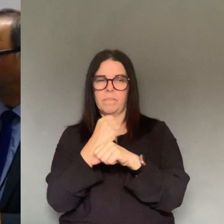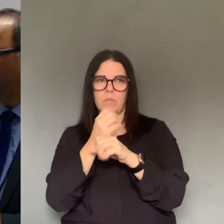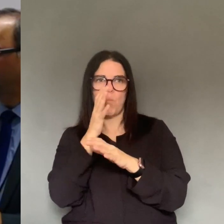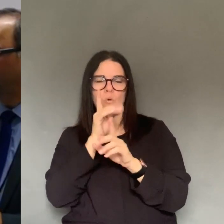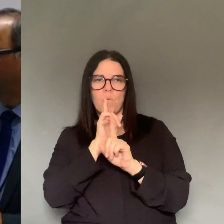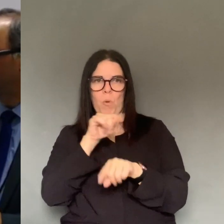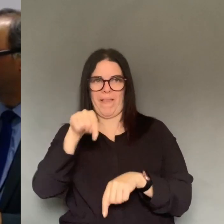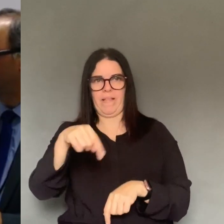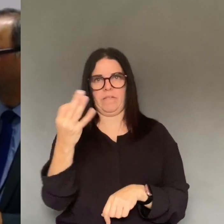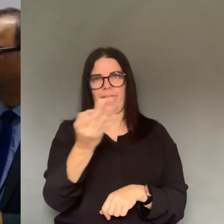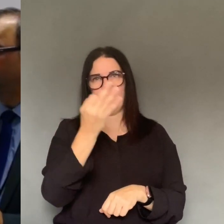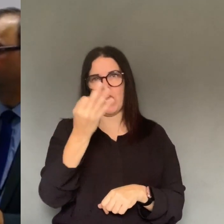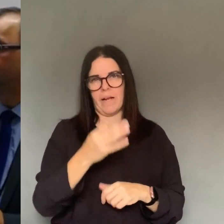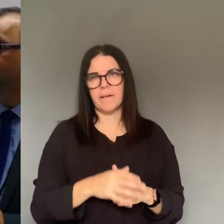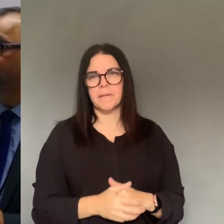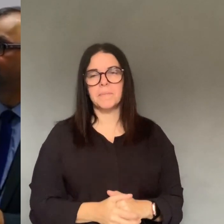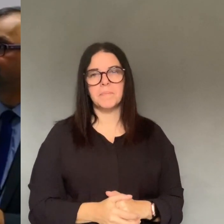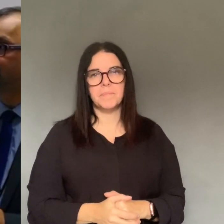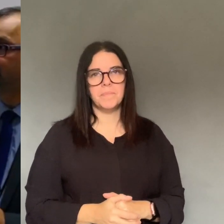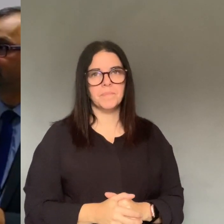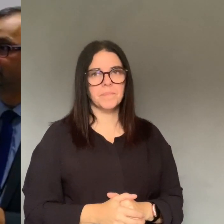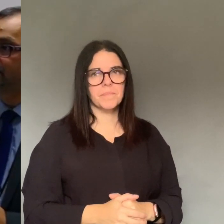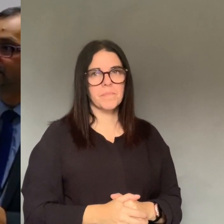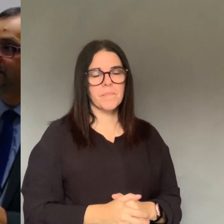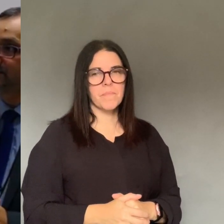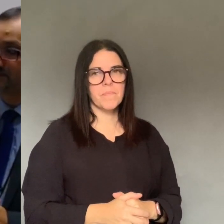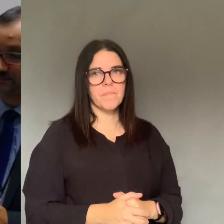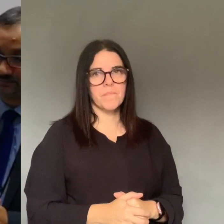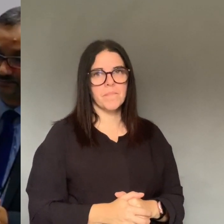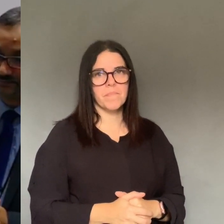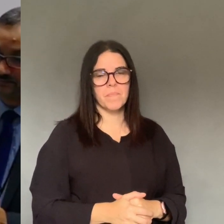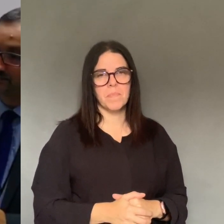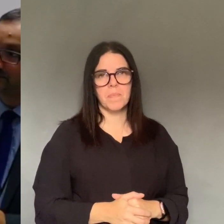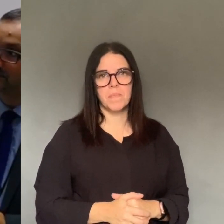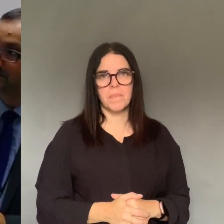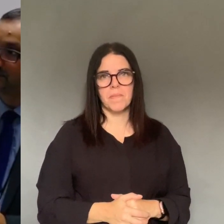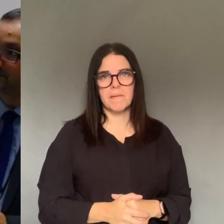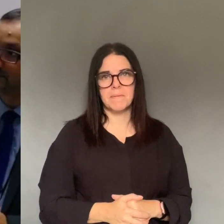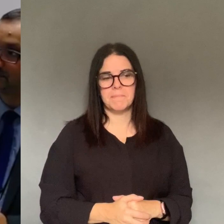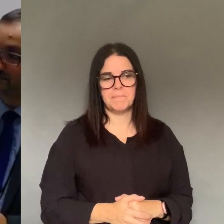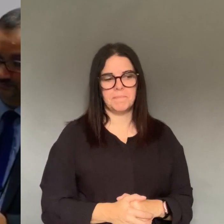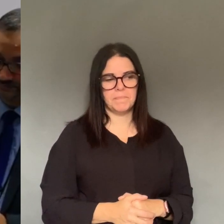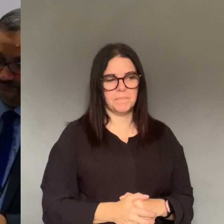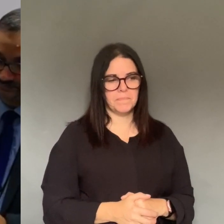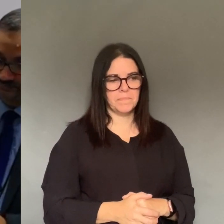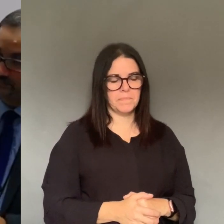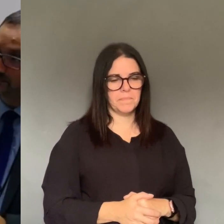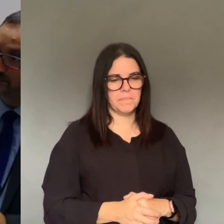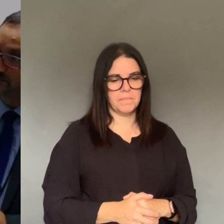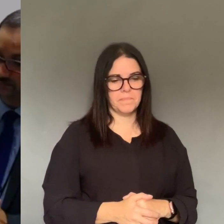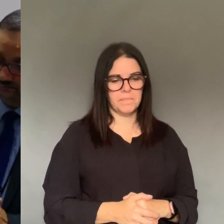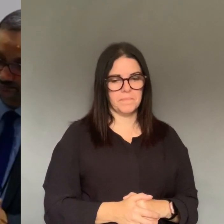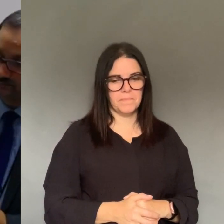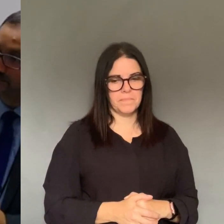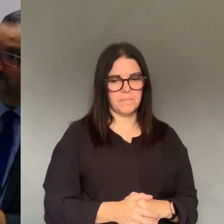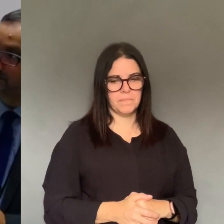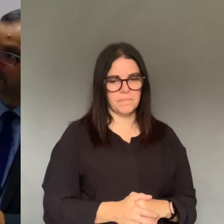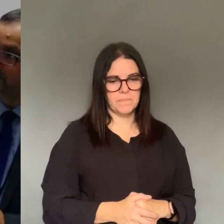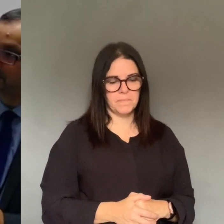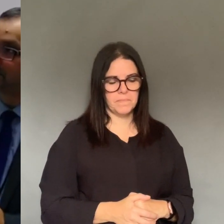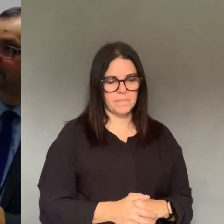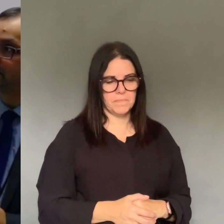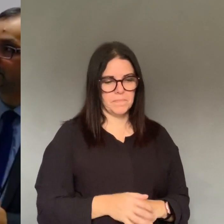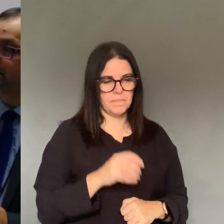Any questions from CTV? Yeah, I just want to pick up on the nurse thing. I've been hearing a lot lately about American nurses. Like, a lot of them aren't on the